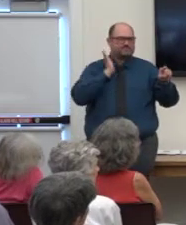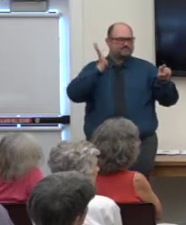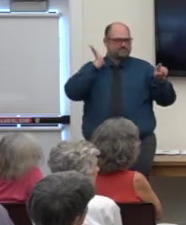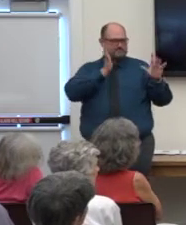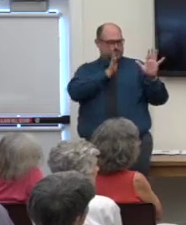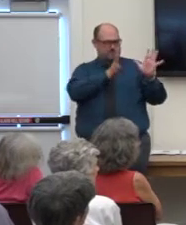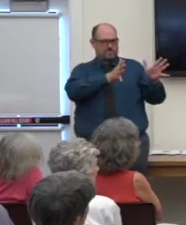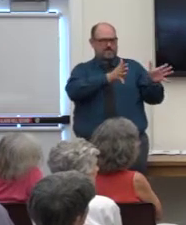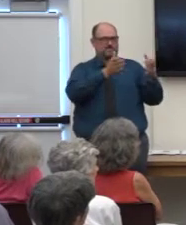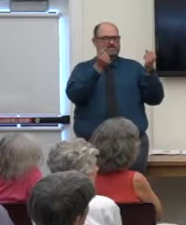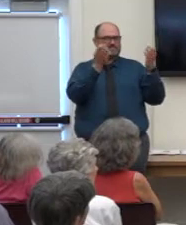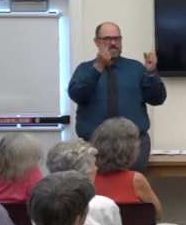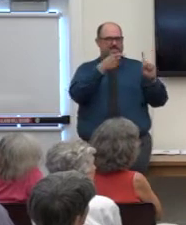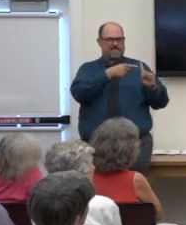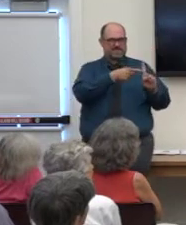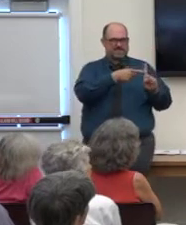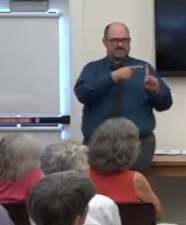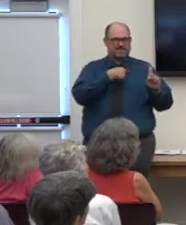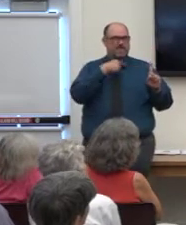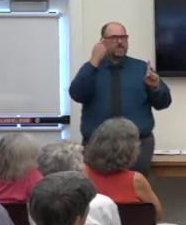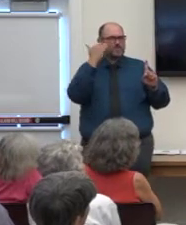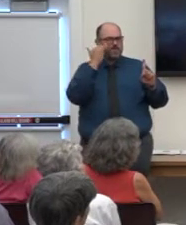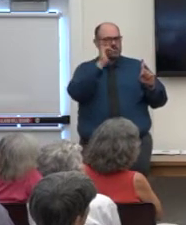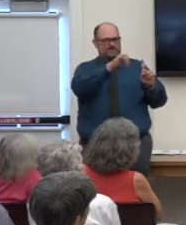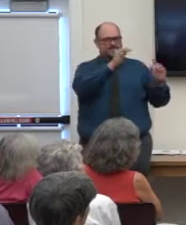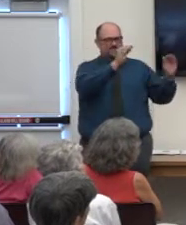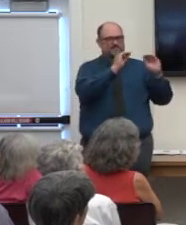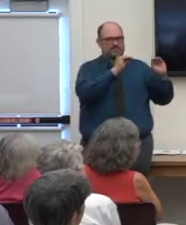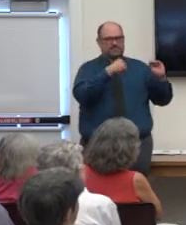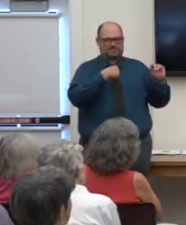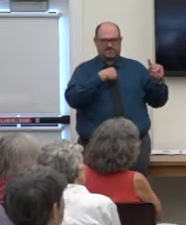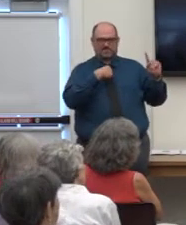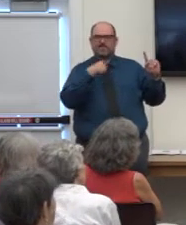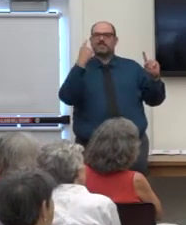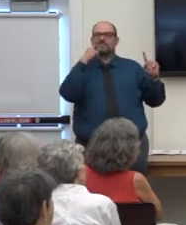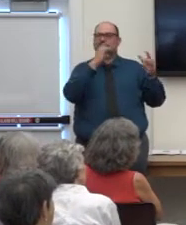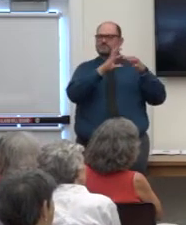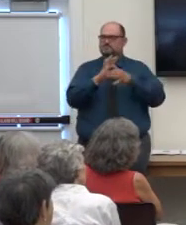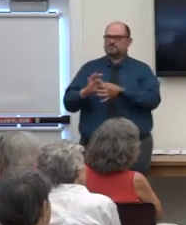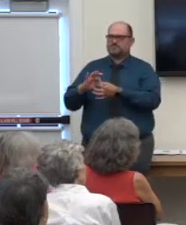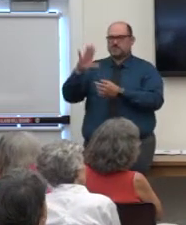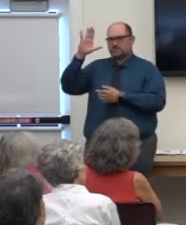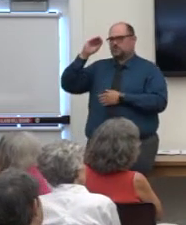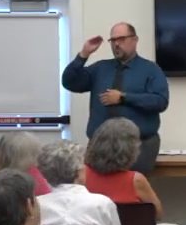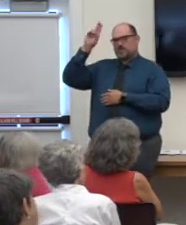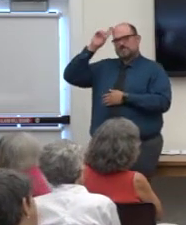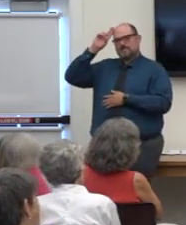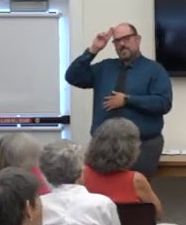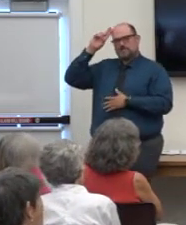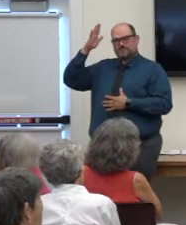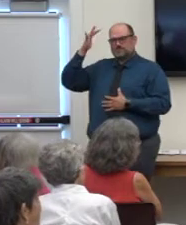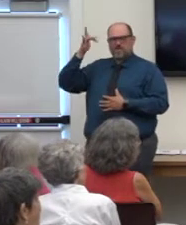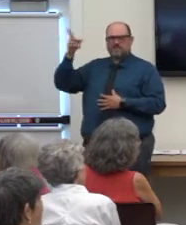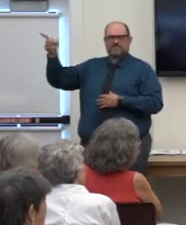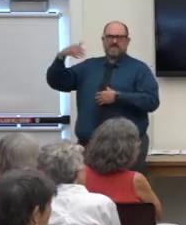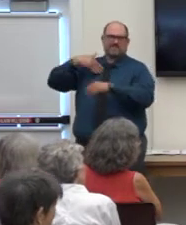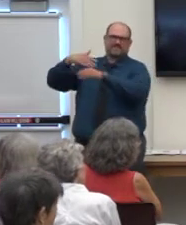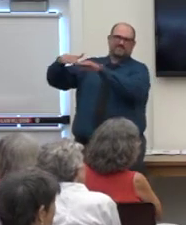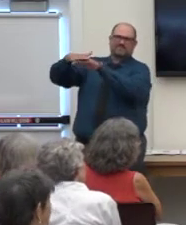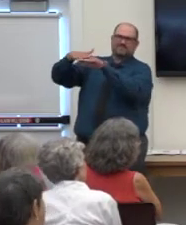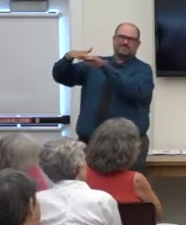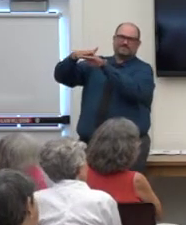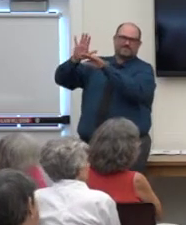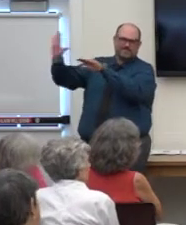Emily Howland Poole was teaching me probably had something to do with the Boy Scouts, right? Because they had that Indian stuff, and she was always teaching